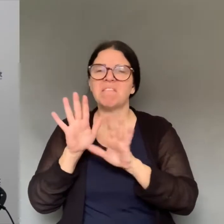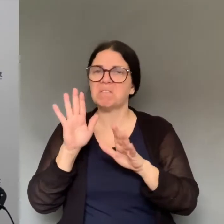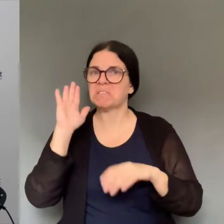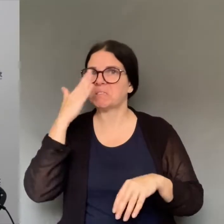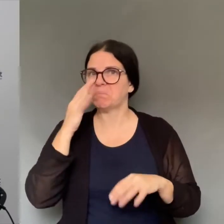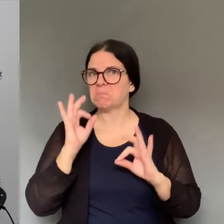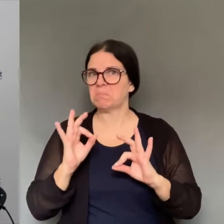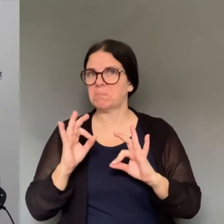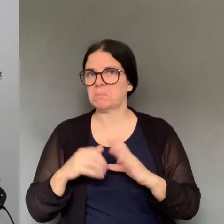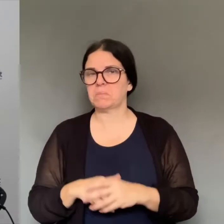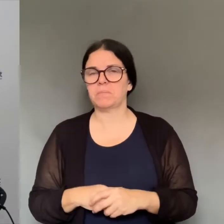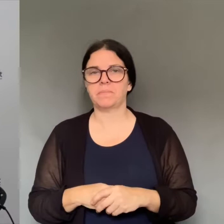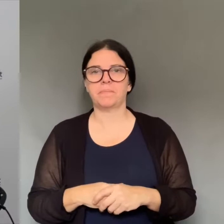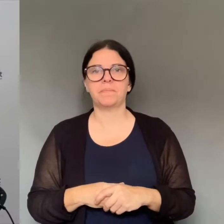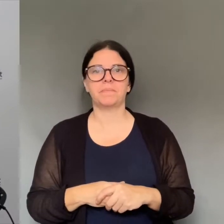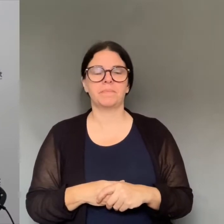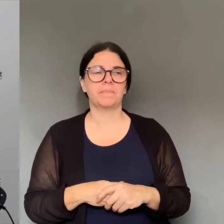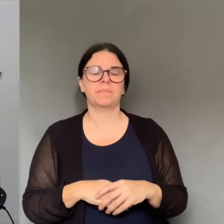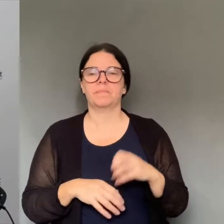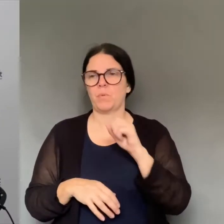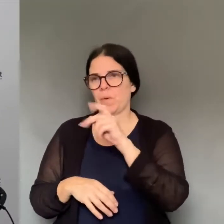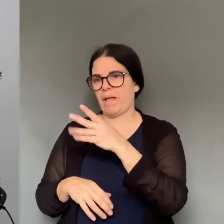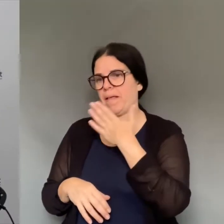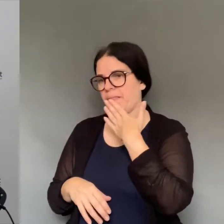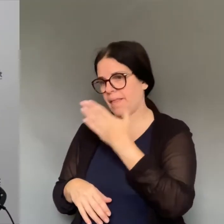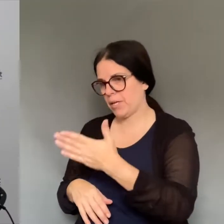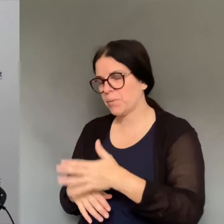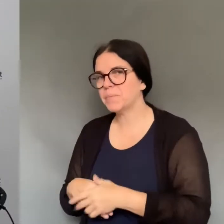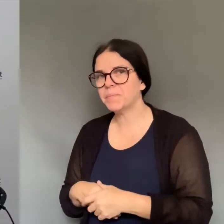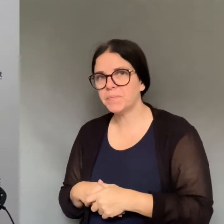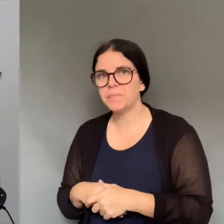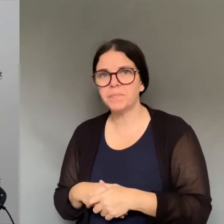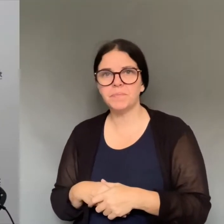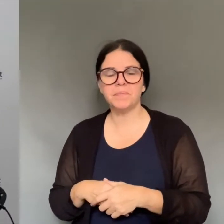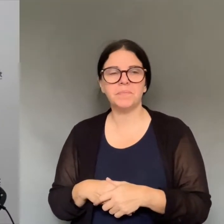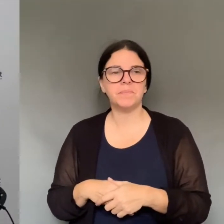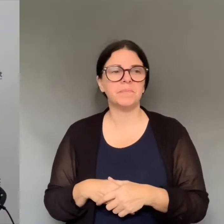Okay, thank you. Any questions from Windsor-Essex?